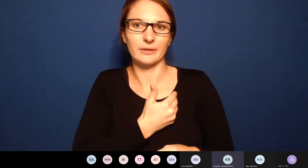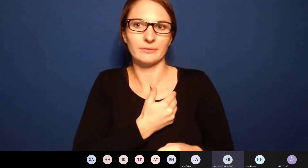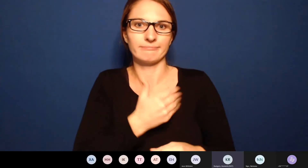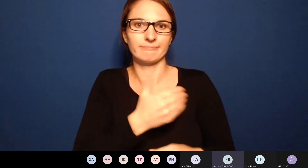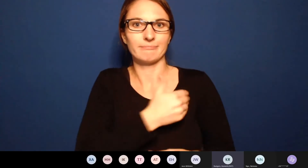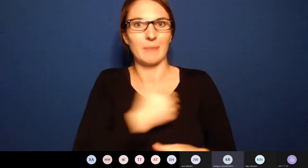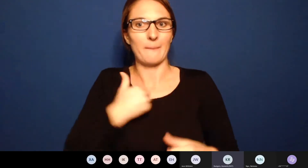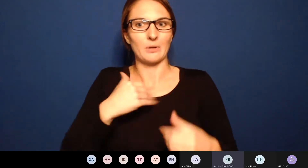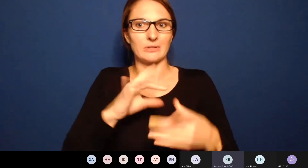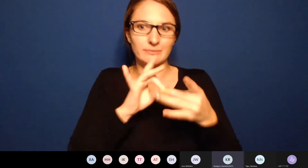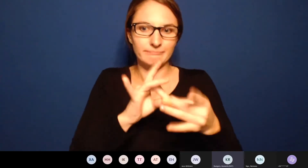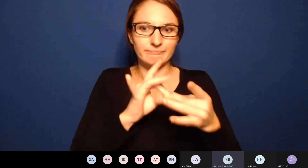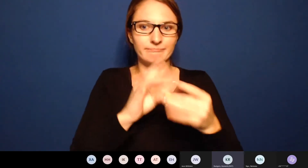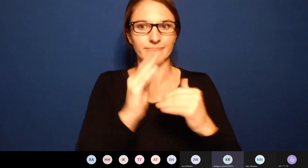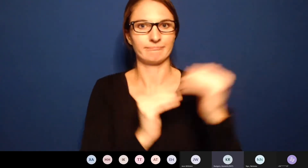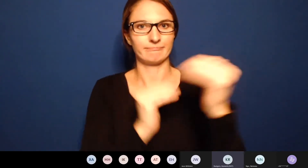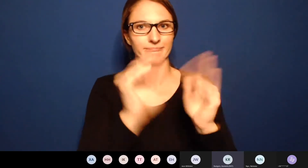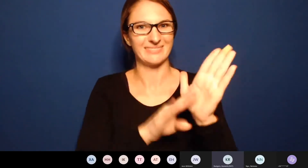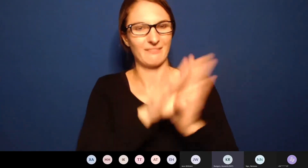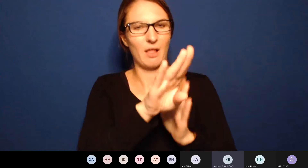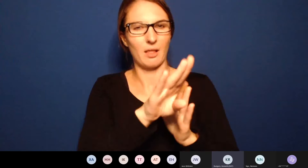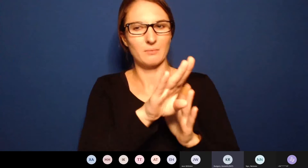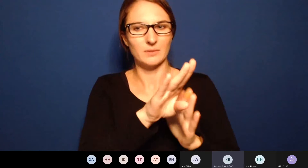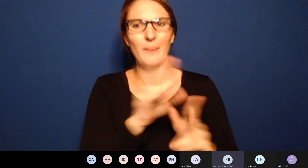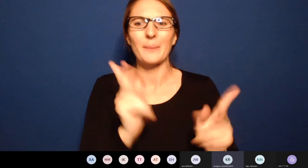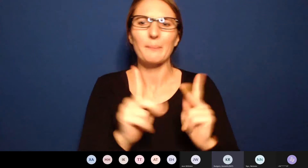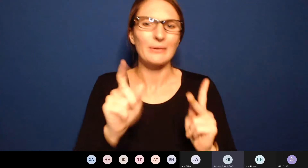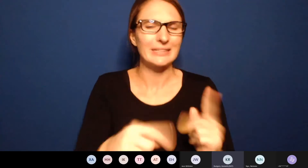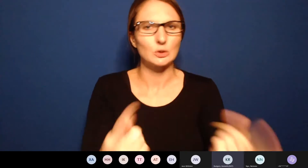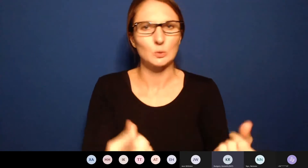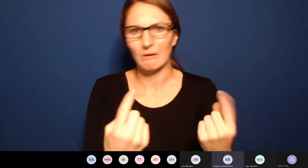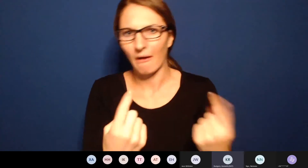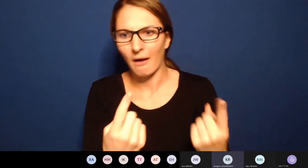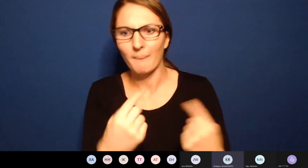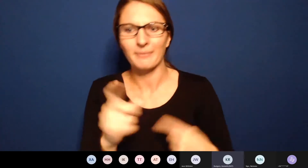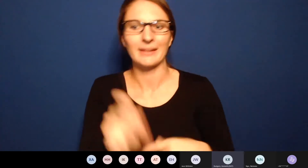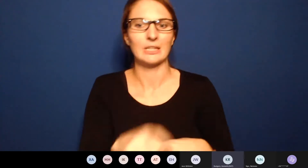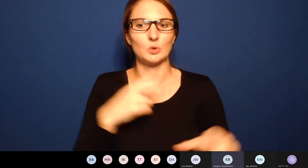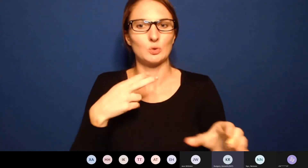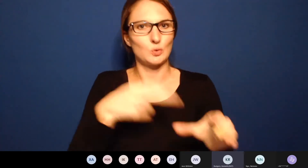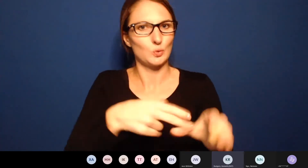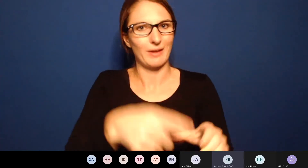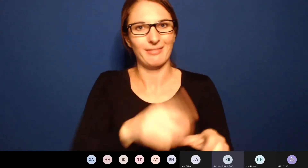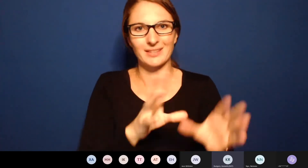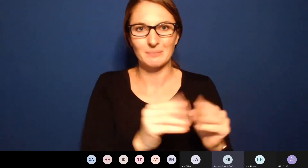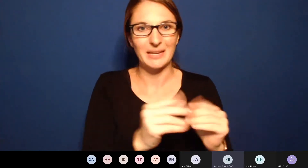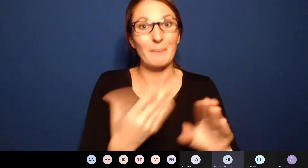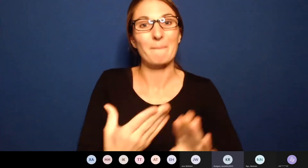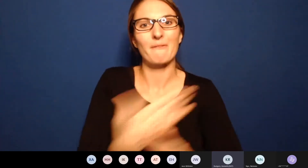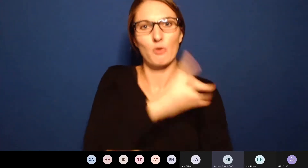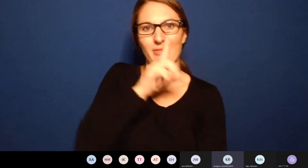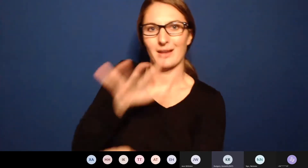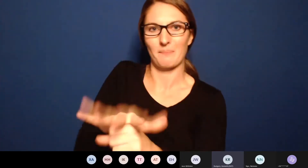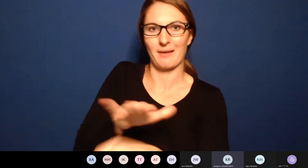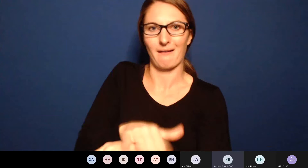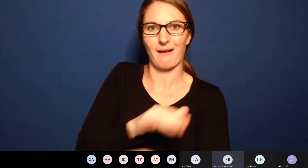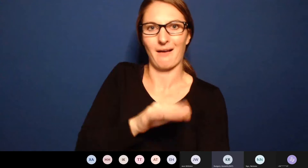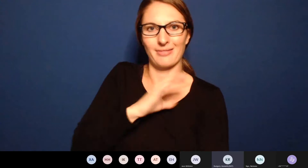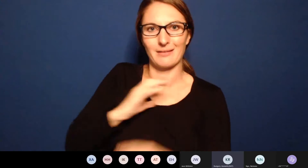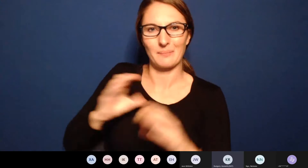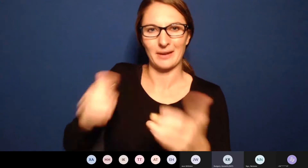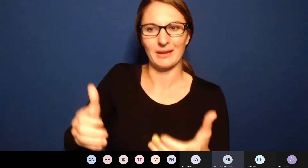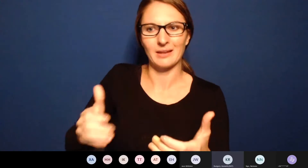That takes time as well. People need to come and attend a meeting before they commit. And so all of this